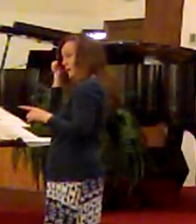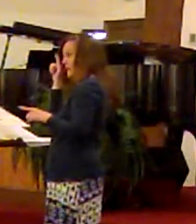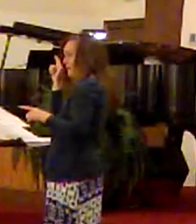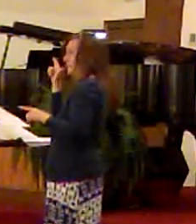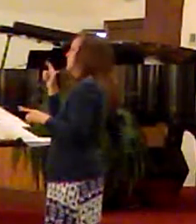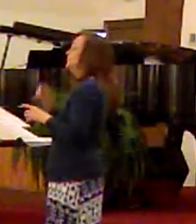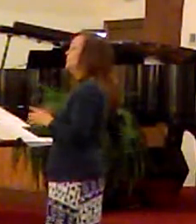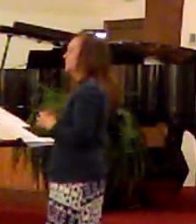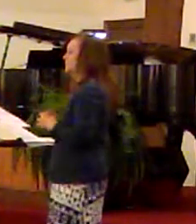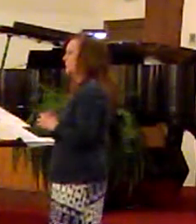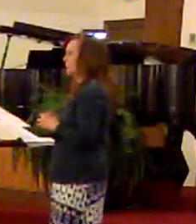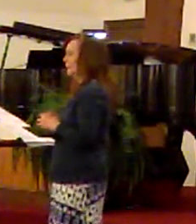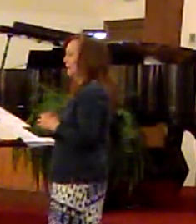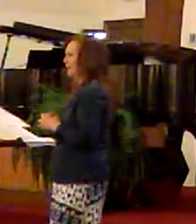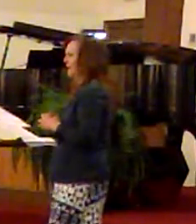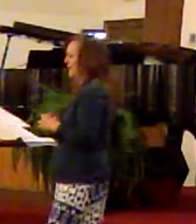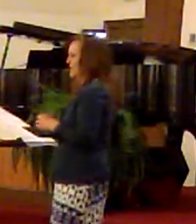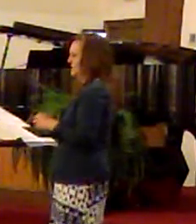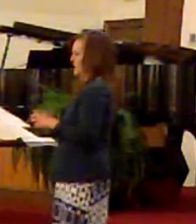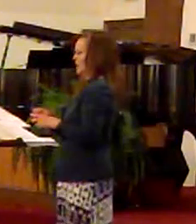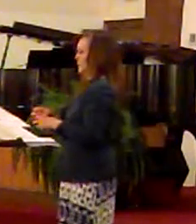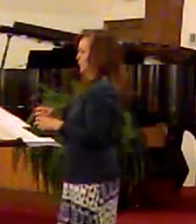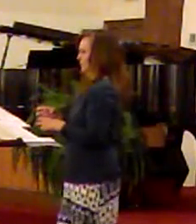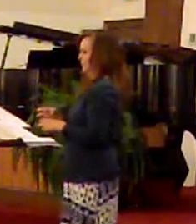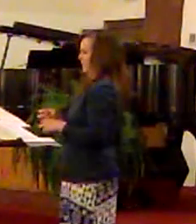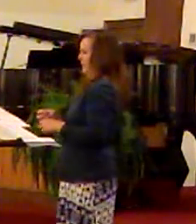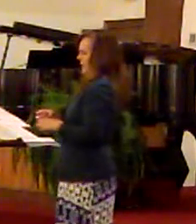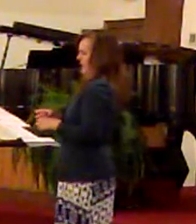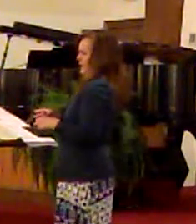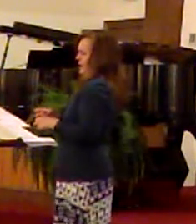has a strong British accent, and